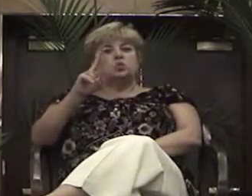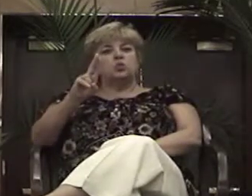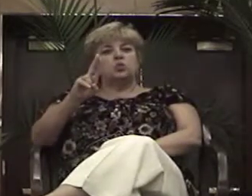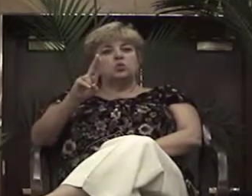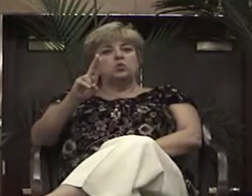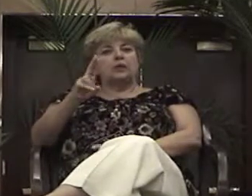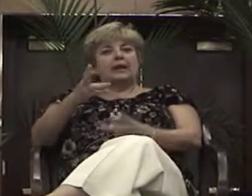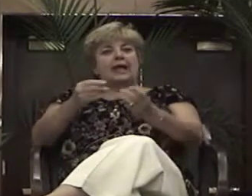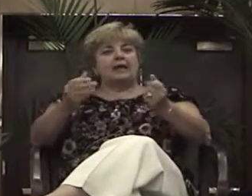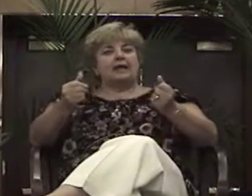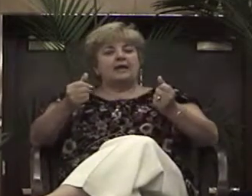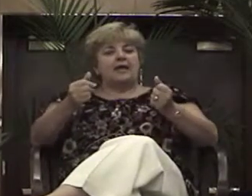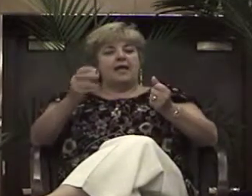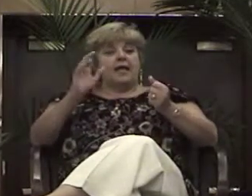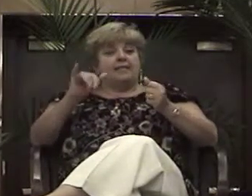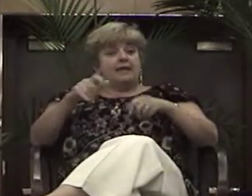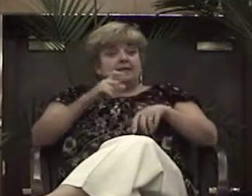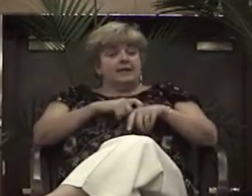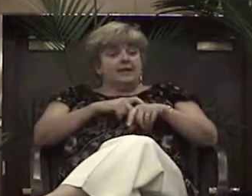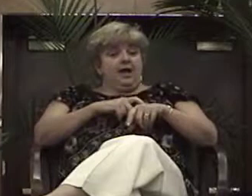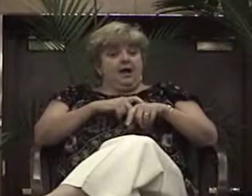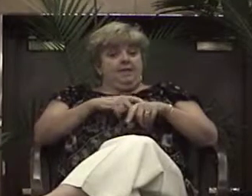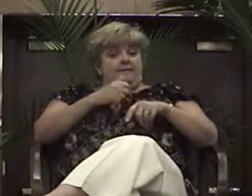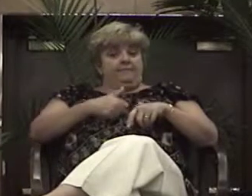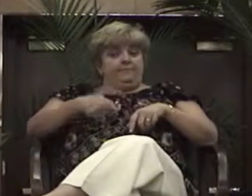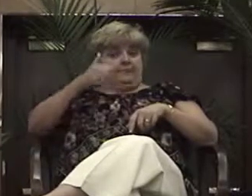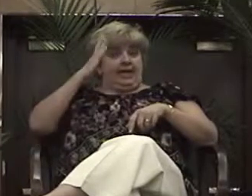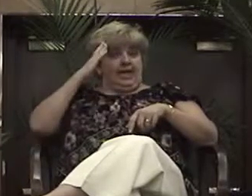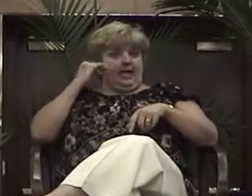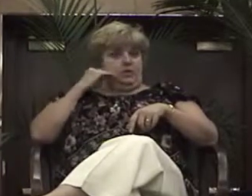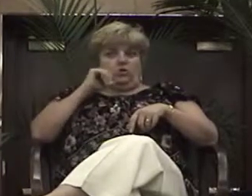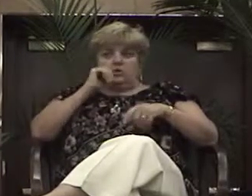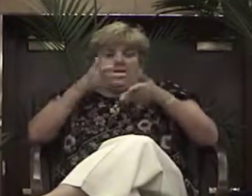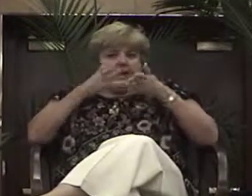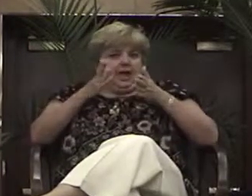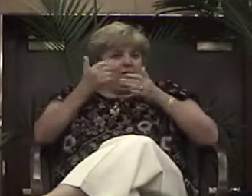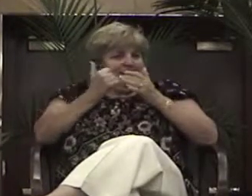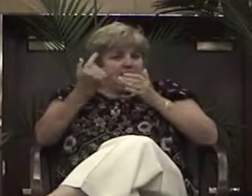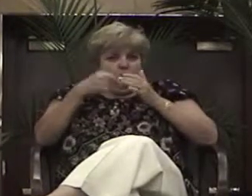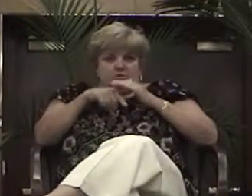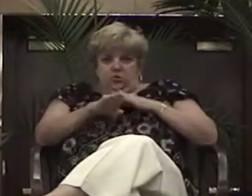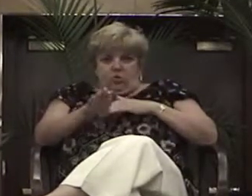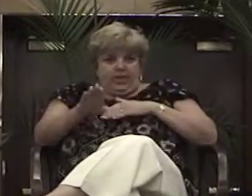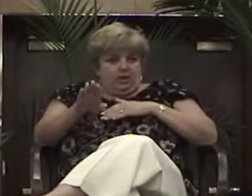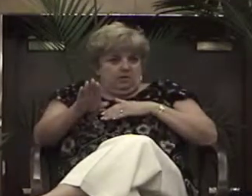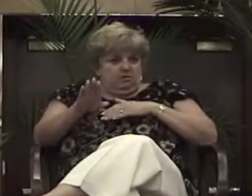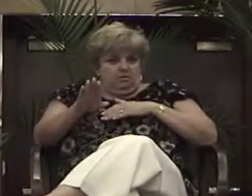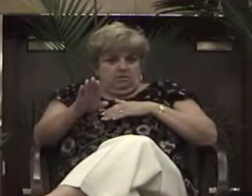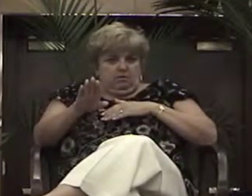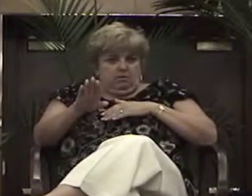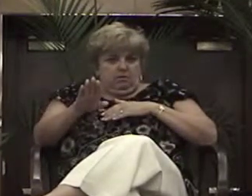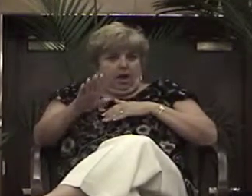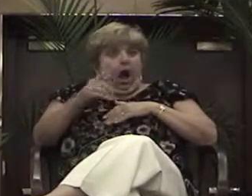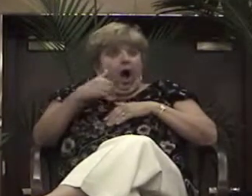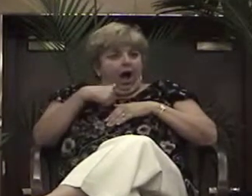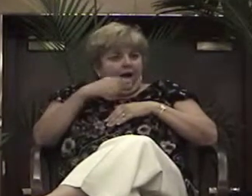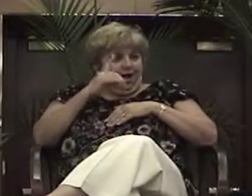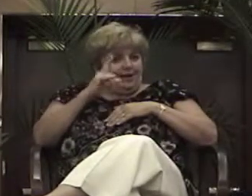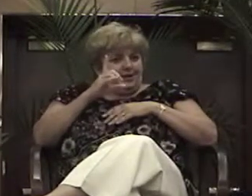time, Buthelezi, who was head of the Zulu tribe, would not allow anybody into Zululand. And isn't it amazing? I got in there because his wife had